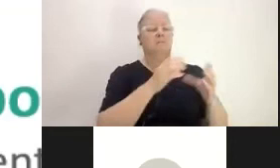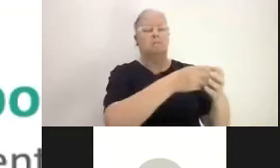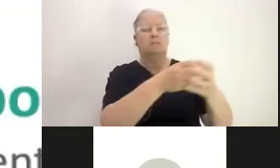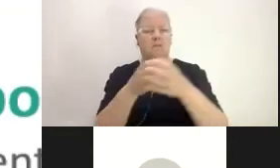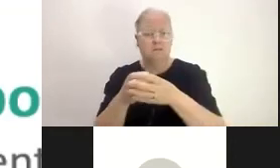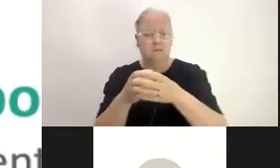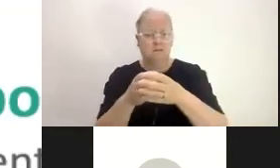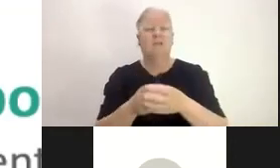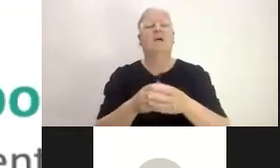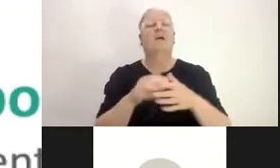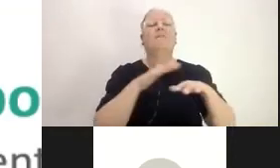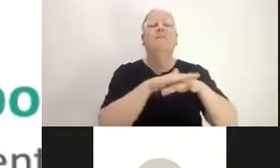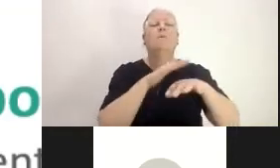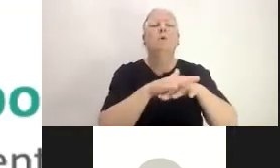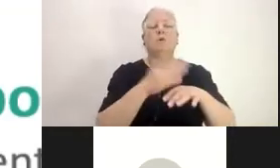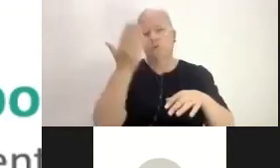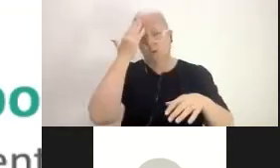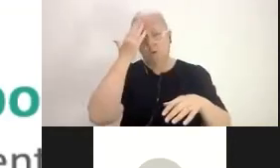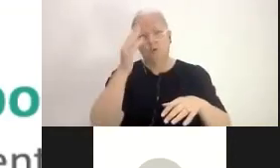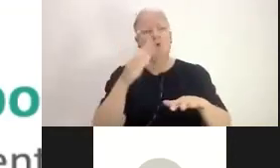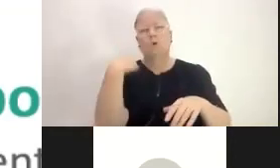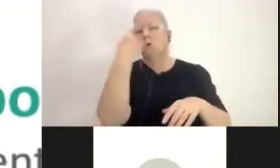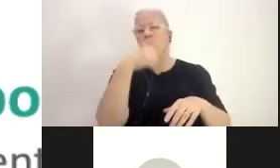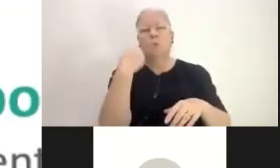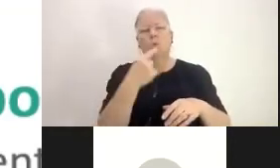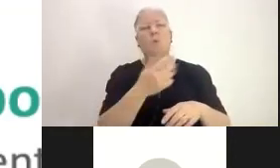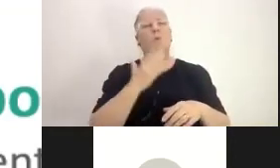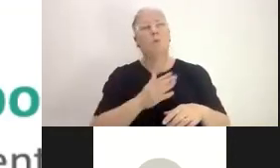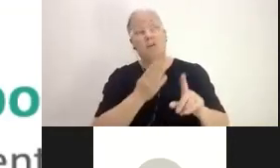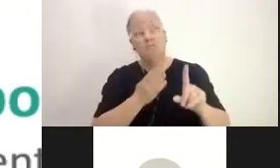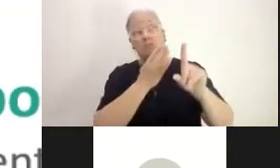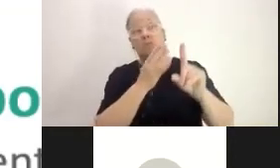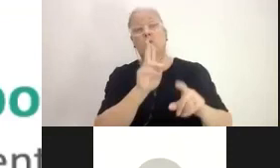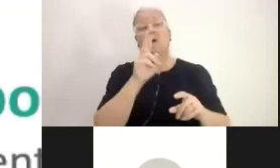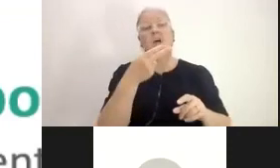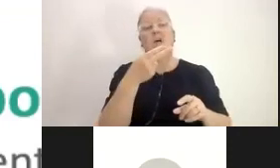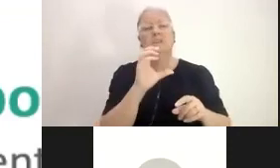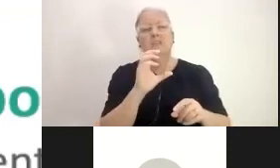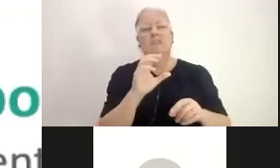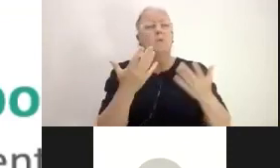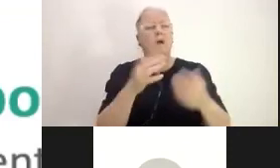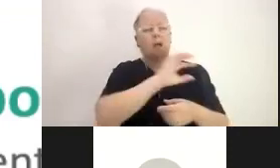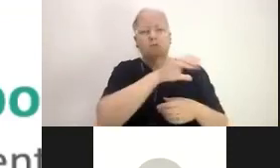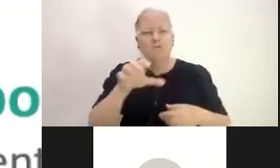to learn about who is working towards UHC in a certain country and how.